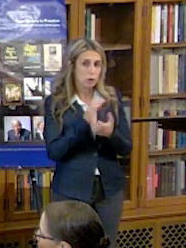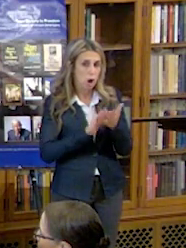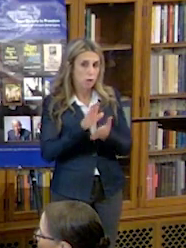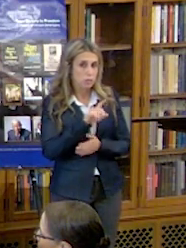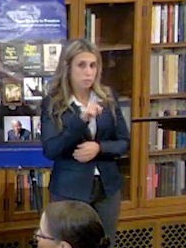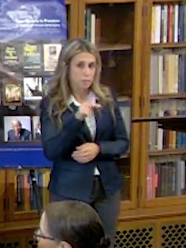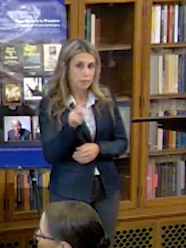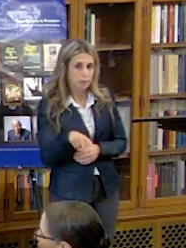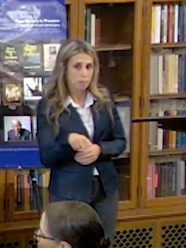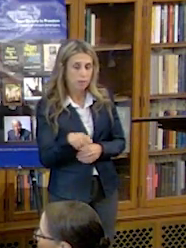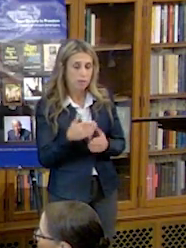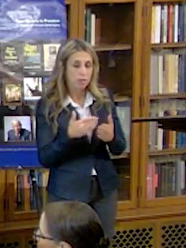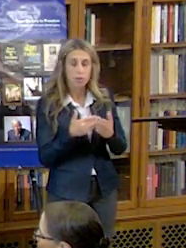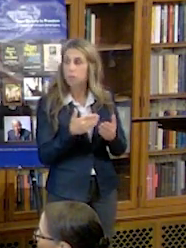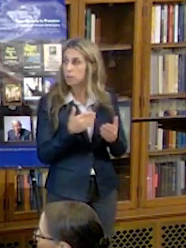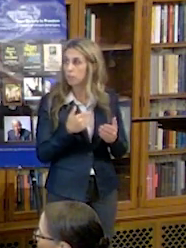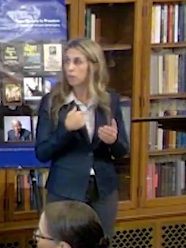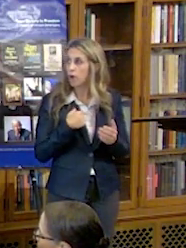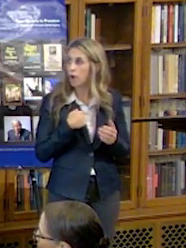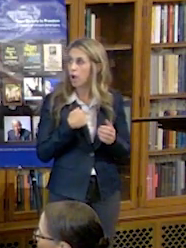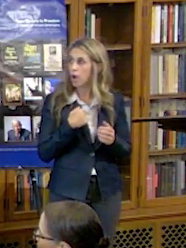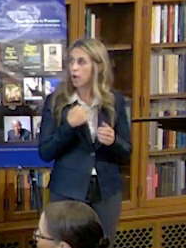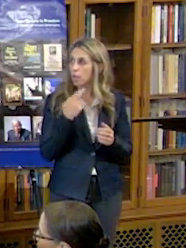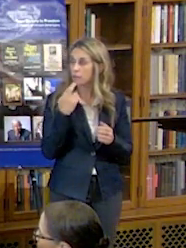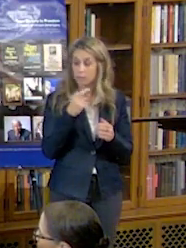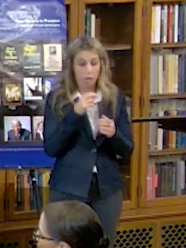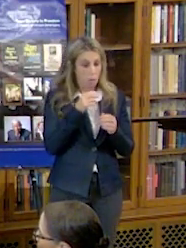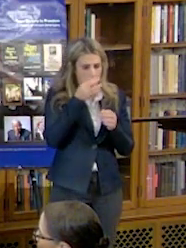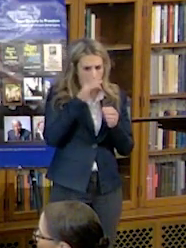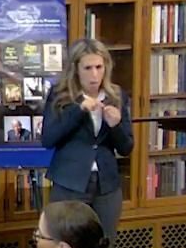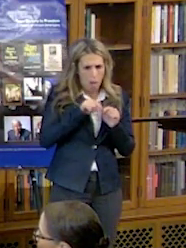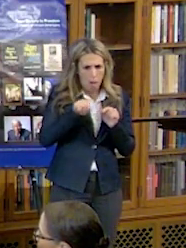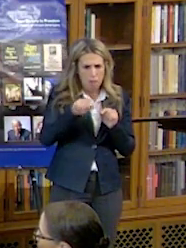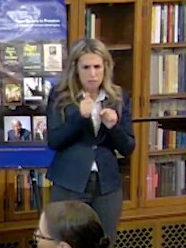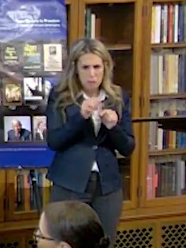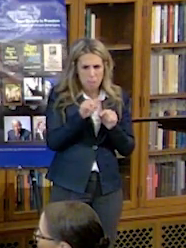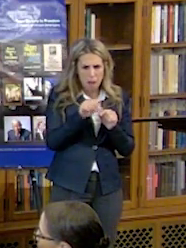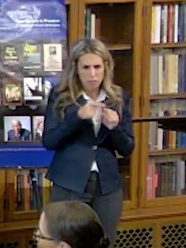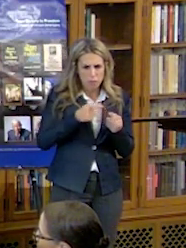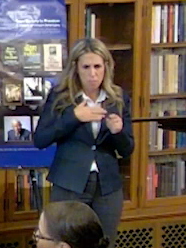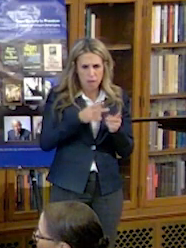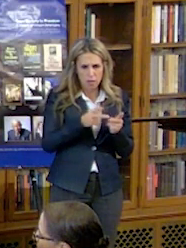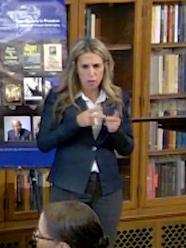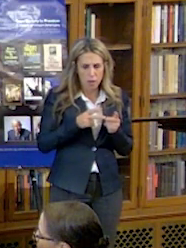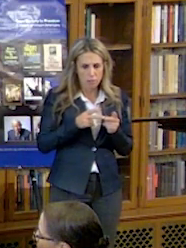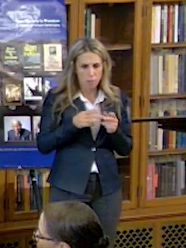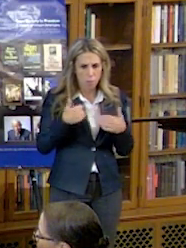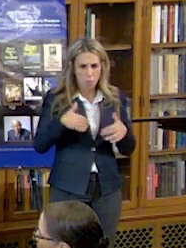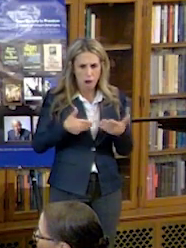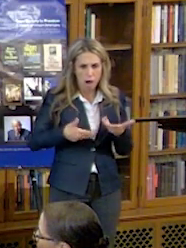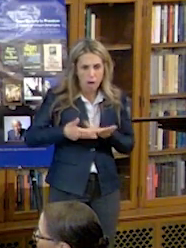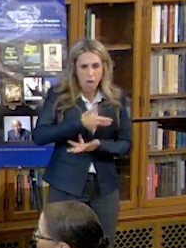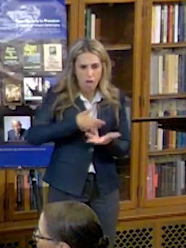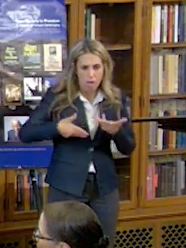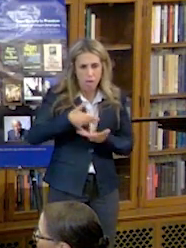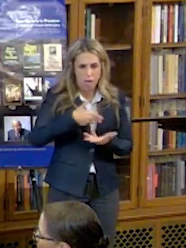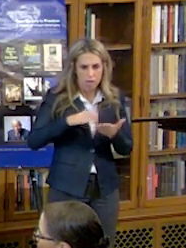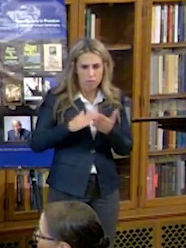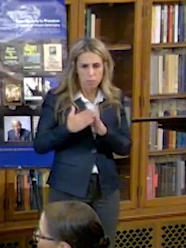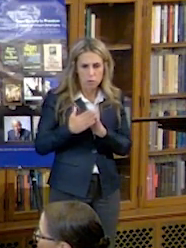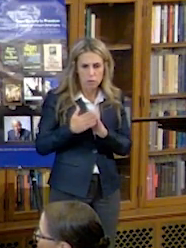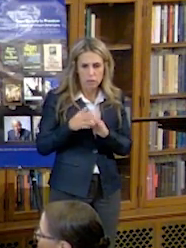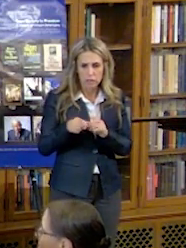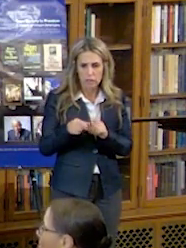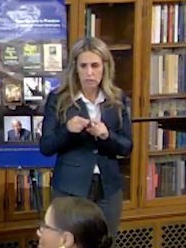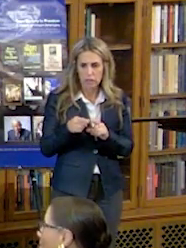Philadelphia before I had learned that not more than 10 miles from my location a vibrant and self-sufficient community of